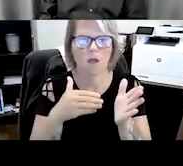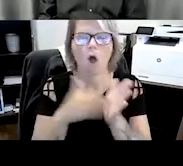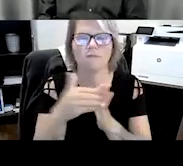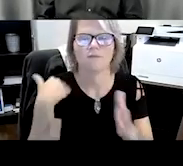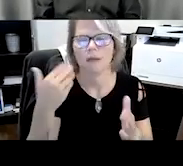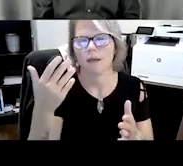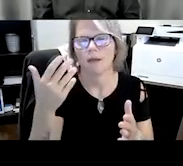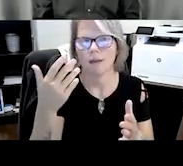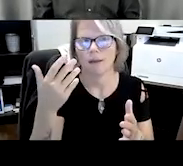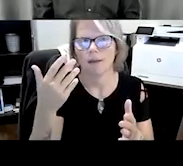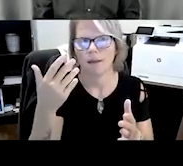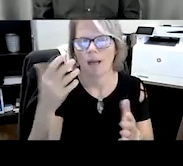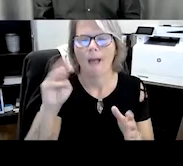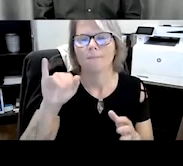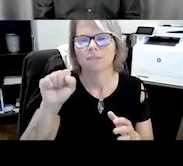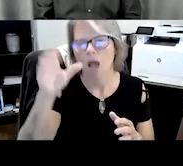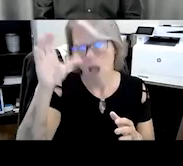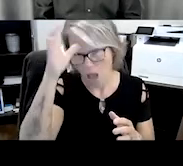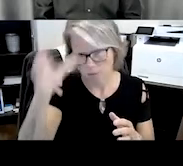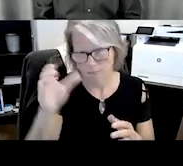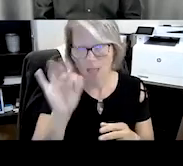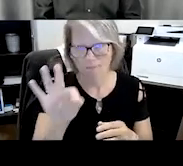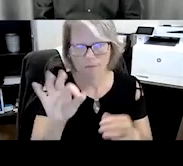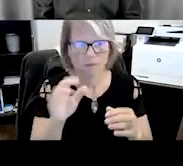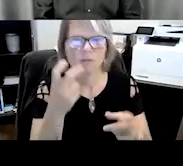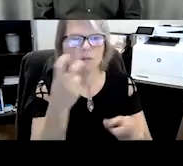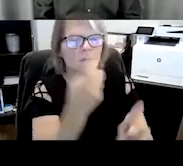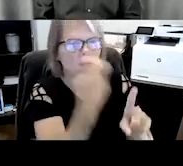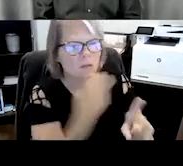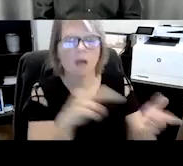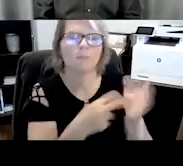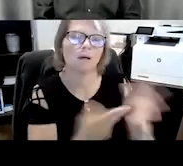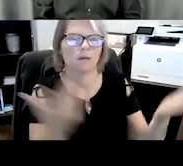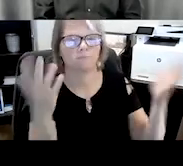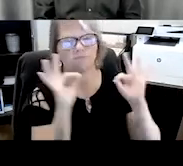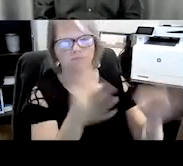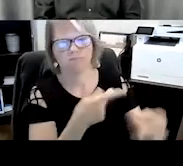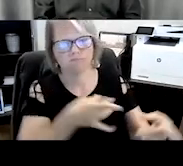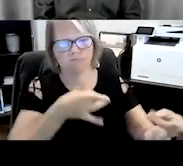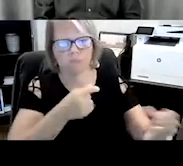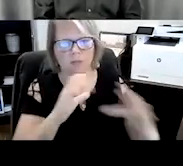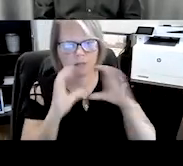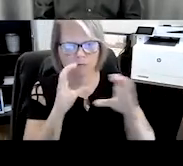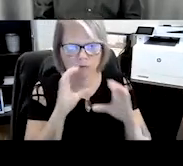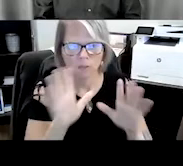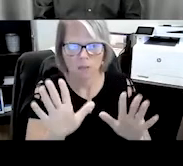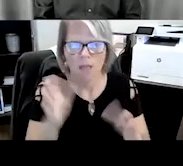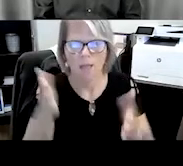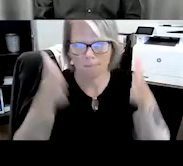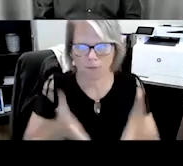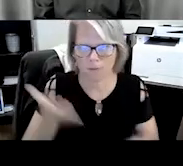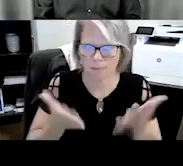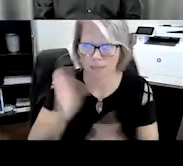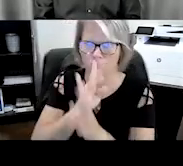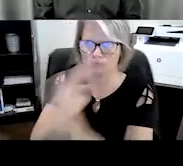to lip reading. Hearing people in the past, I have seen they have the misconception that, well, if a deaf